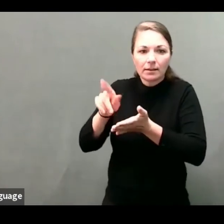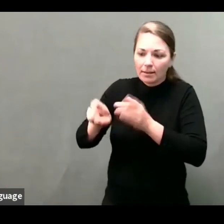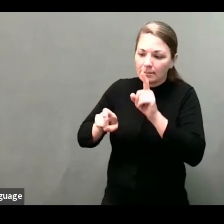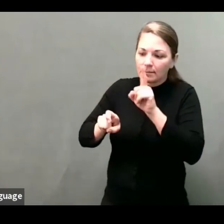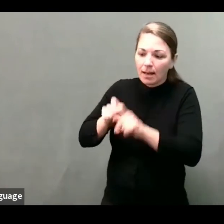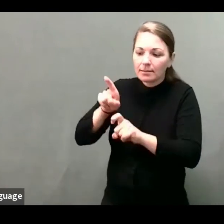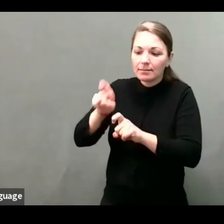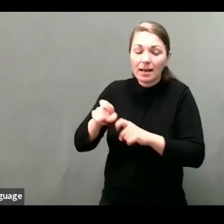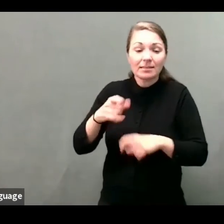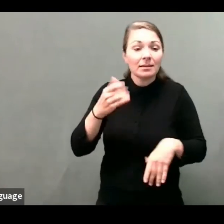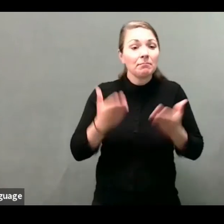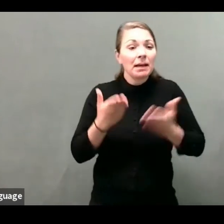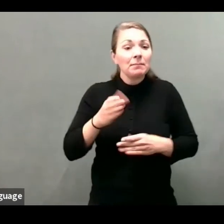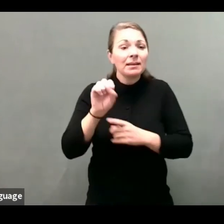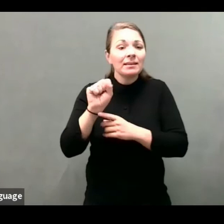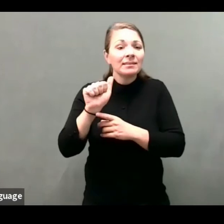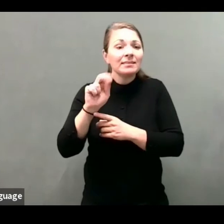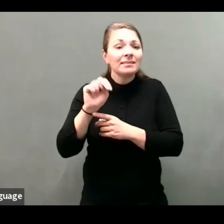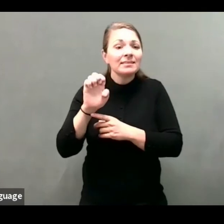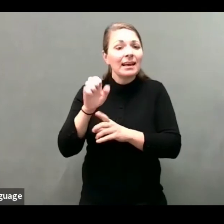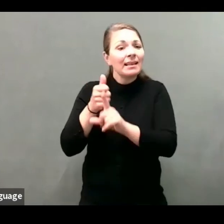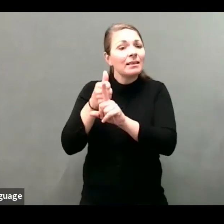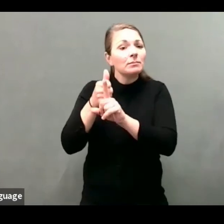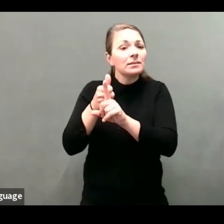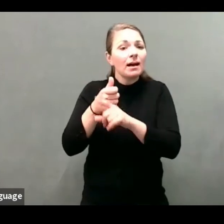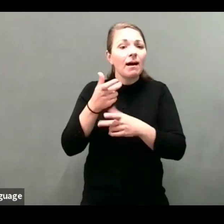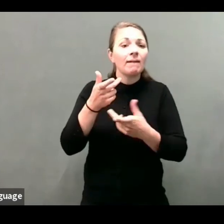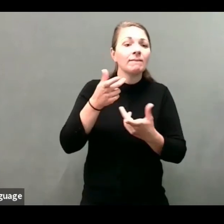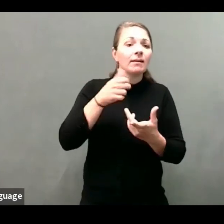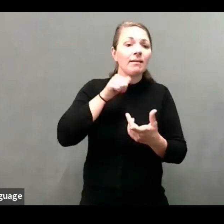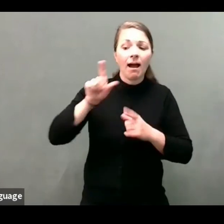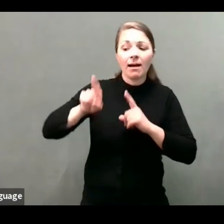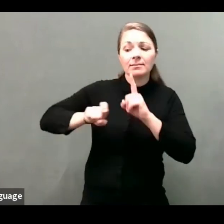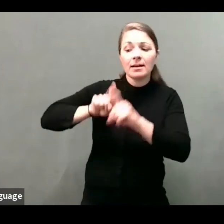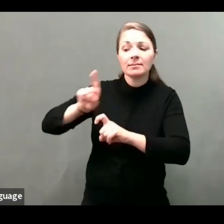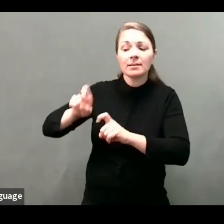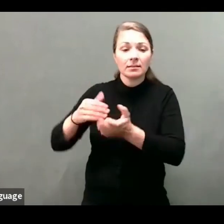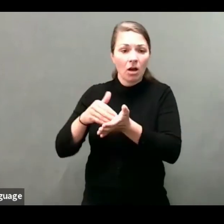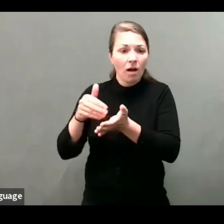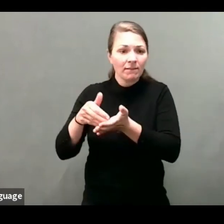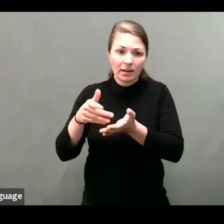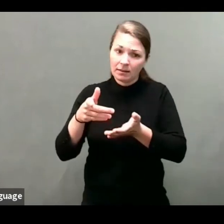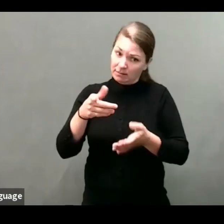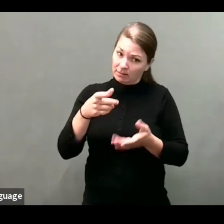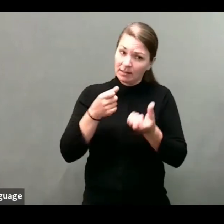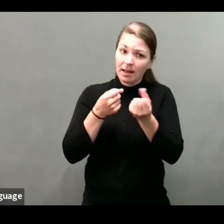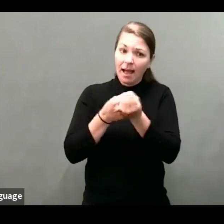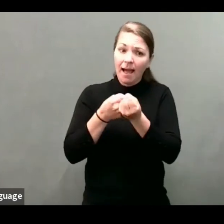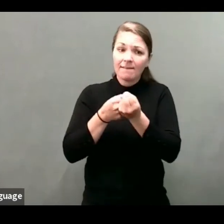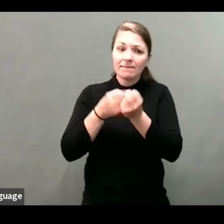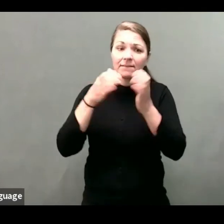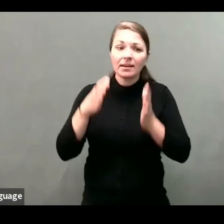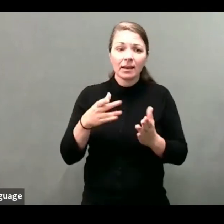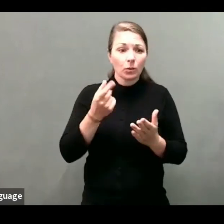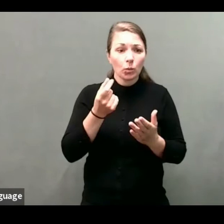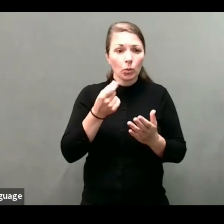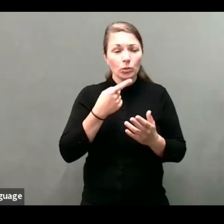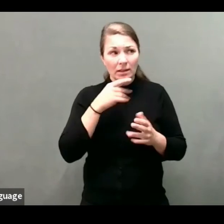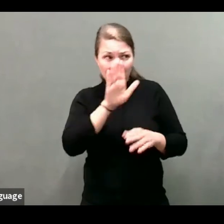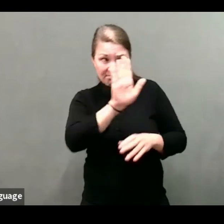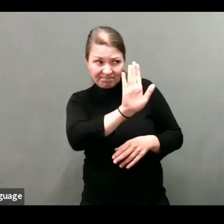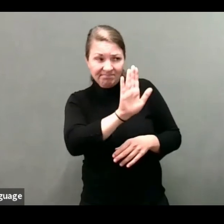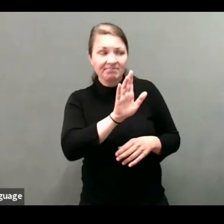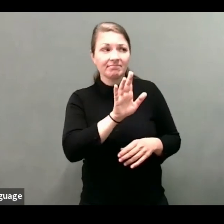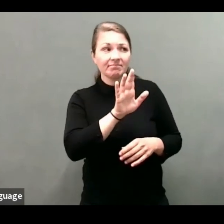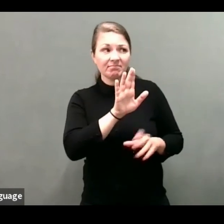catch a SANE on an off day or someone who's new and you're seeing that that's not happening, please feel free to advocate on behalf of your